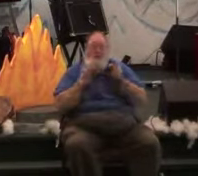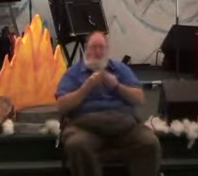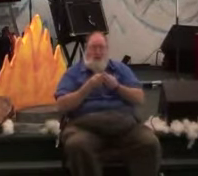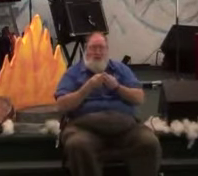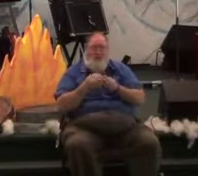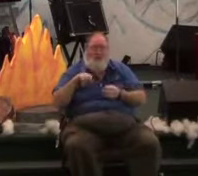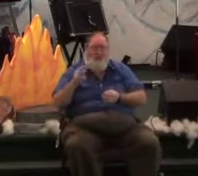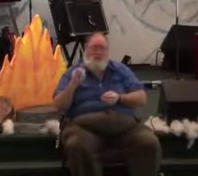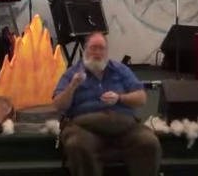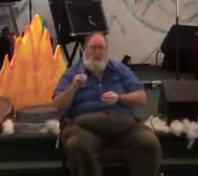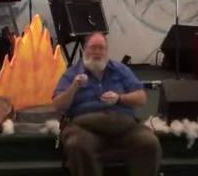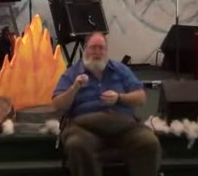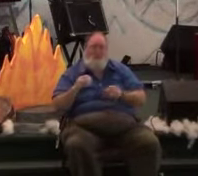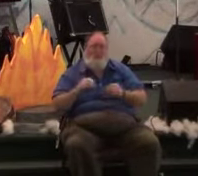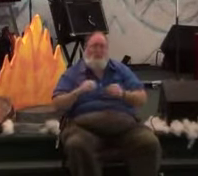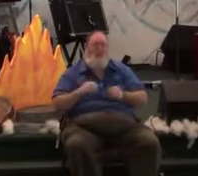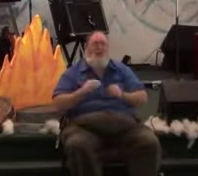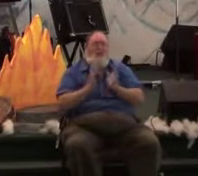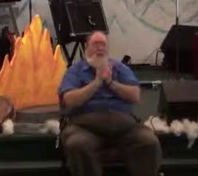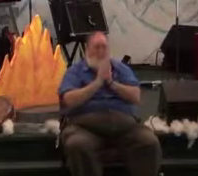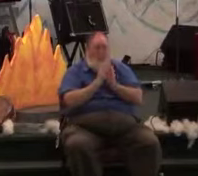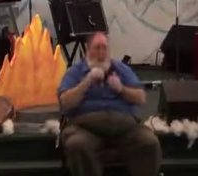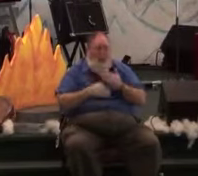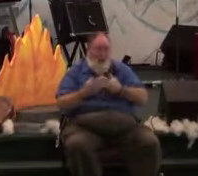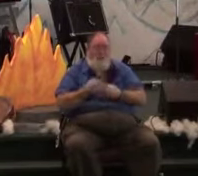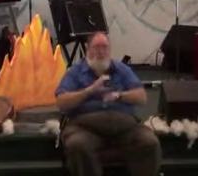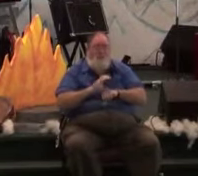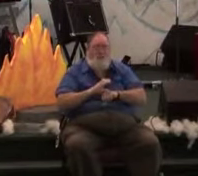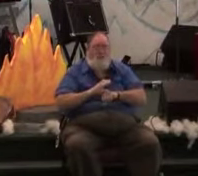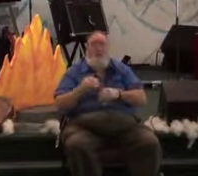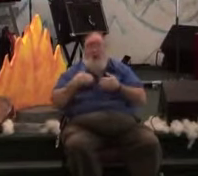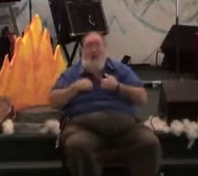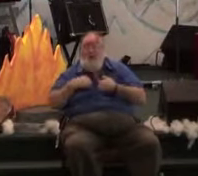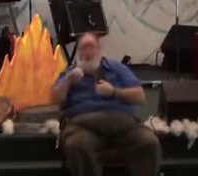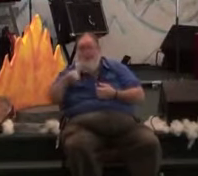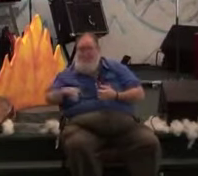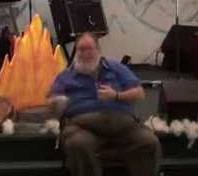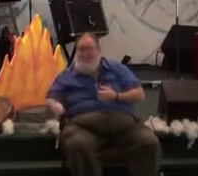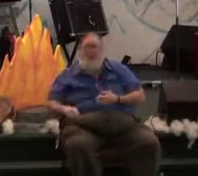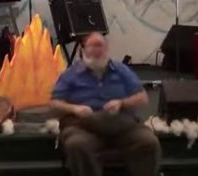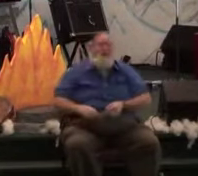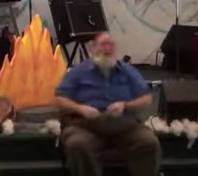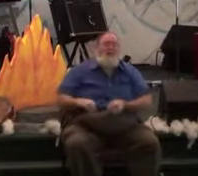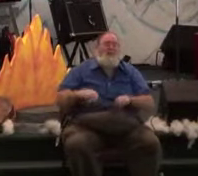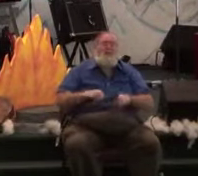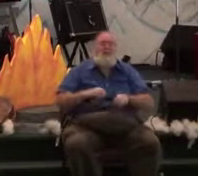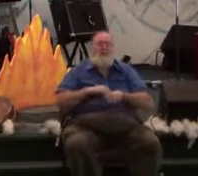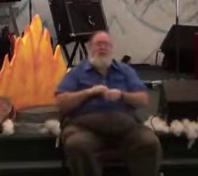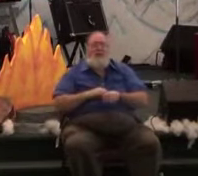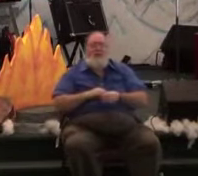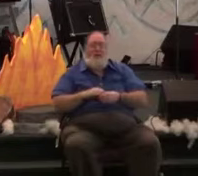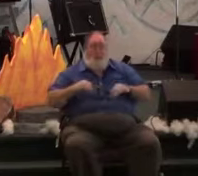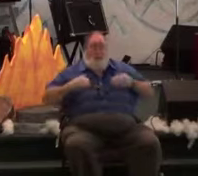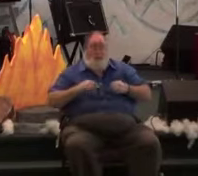meeting after church, and they're going to have pizza. And they're going to do it back in the youth room. And that's a